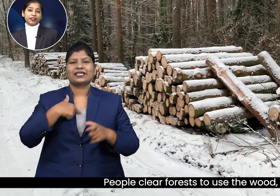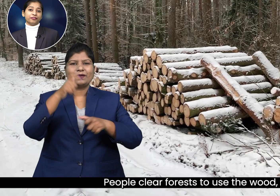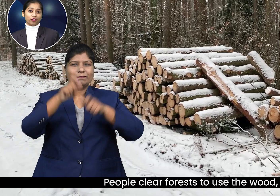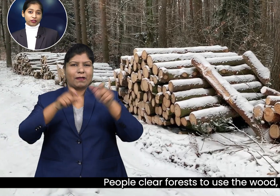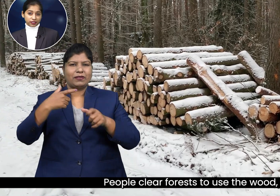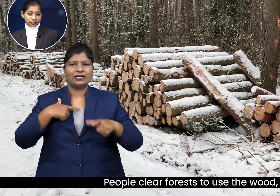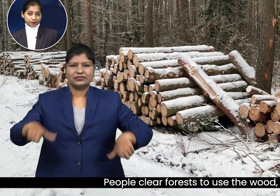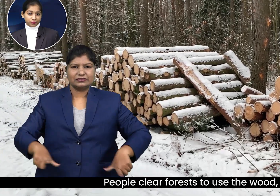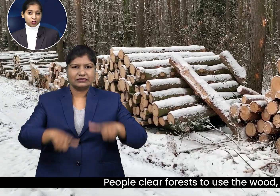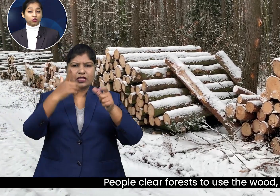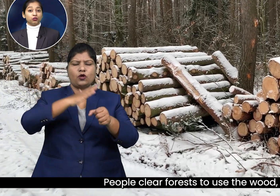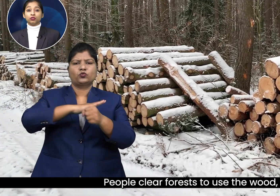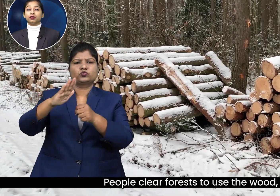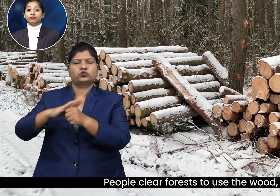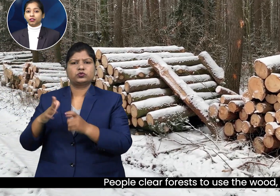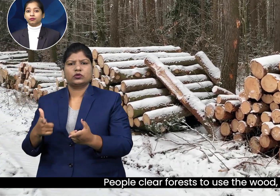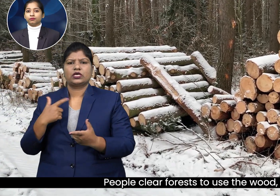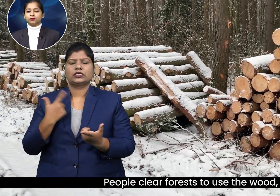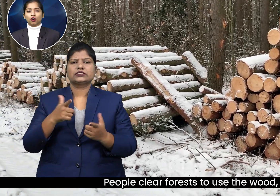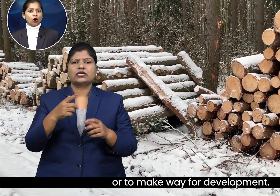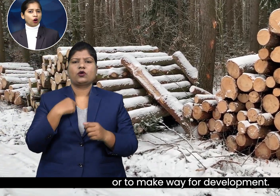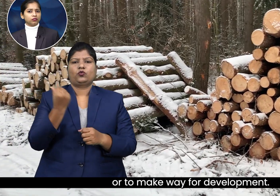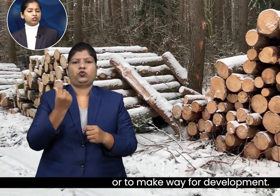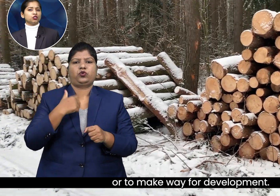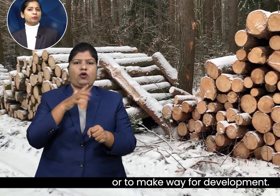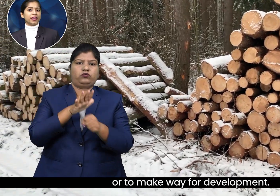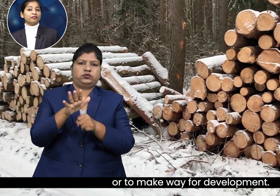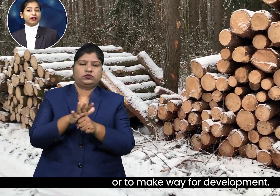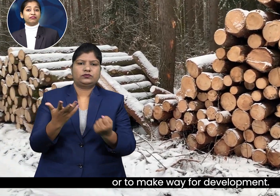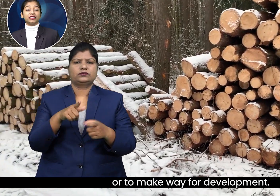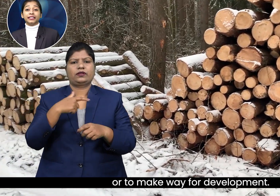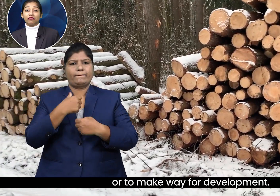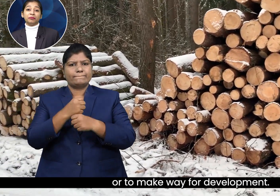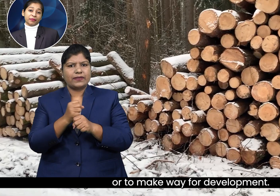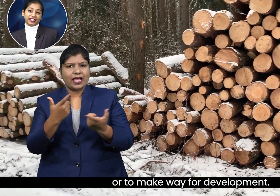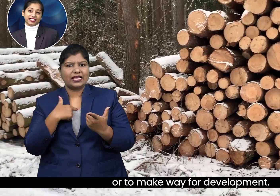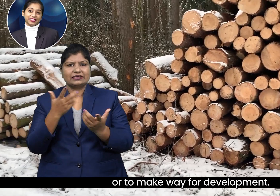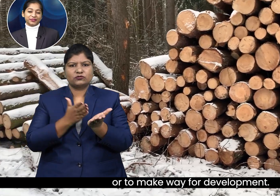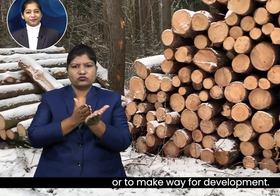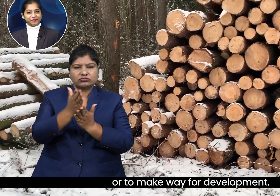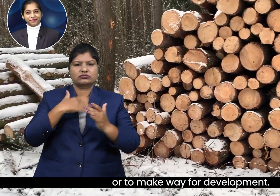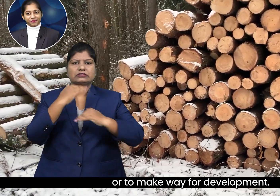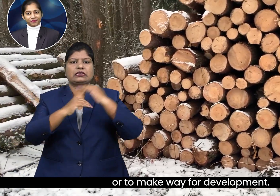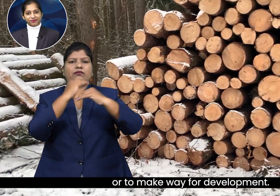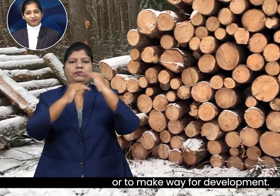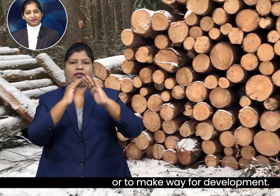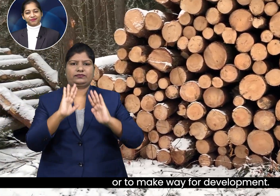People clear forests to use the wood or to make way for development.